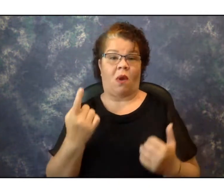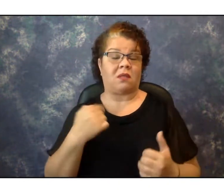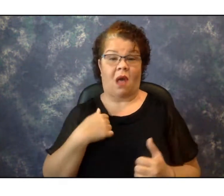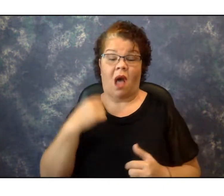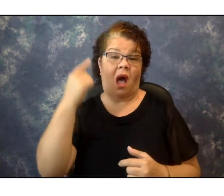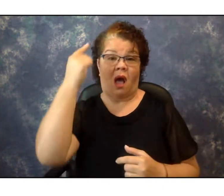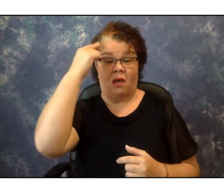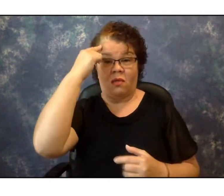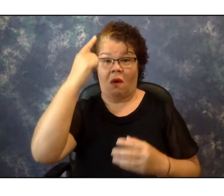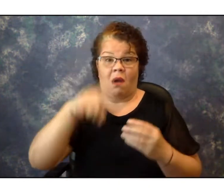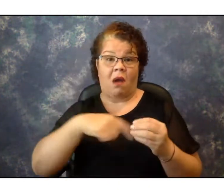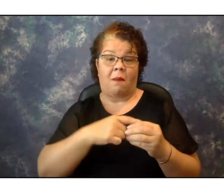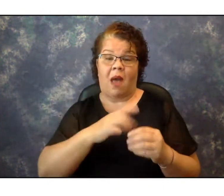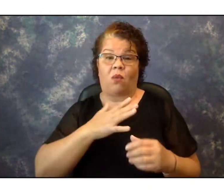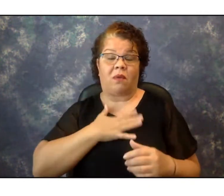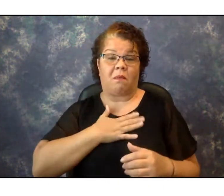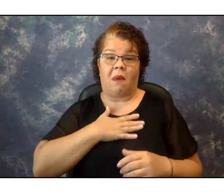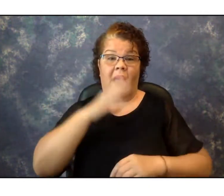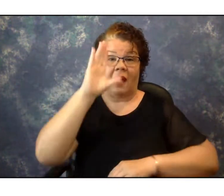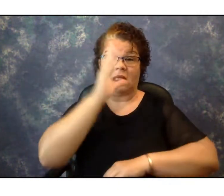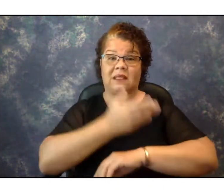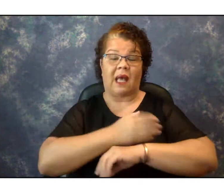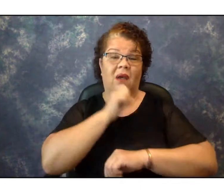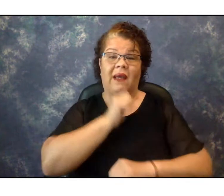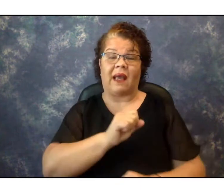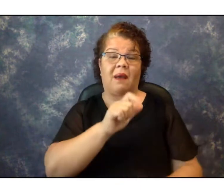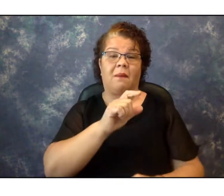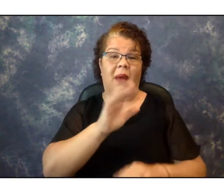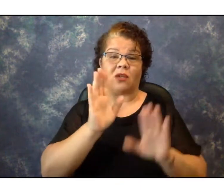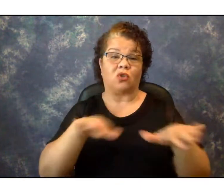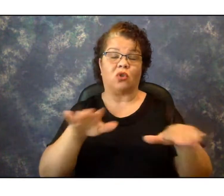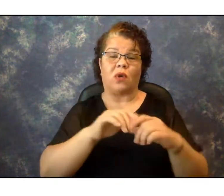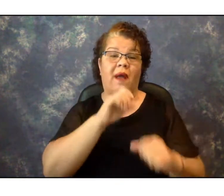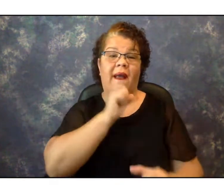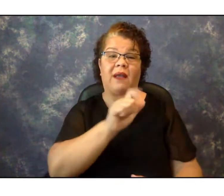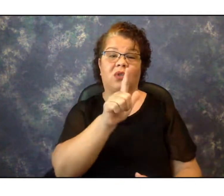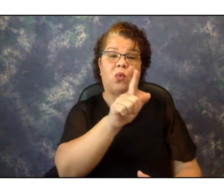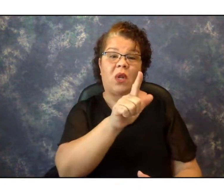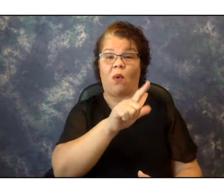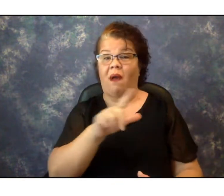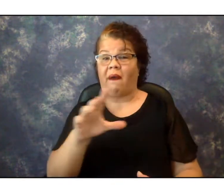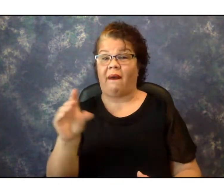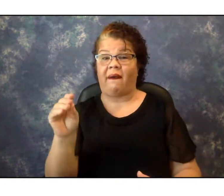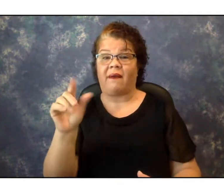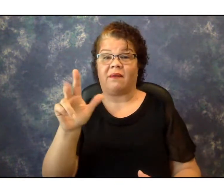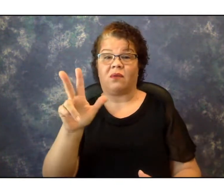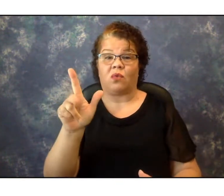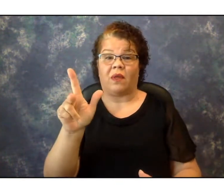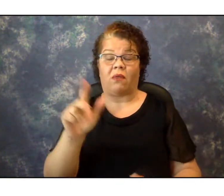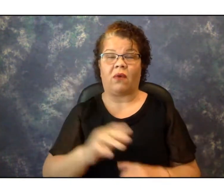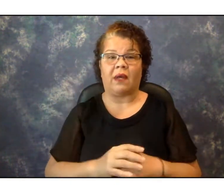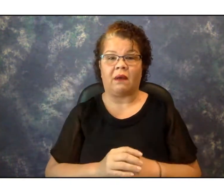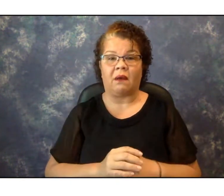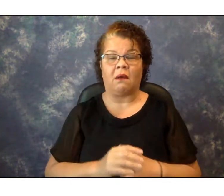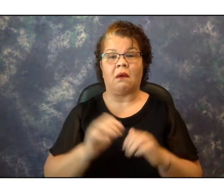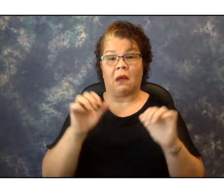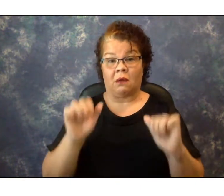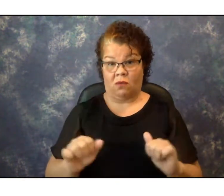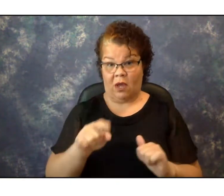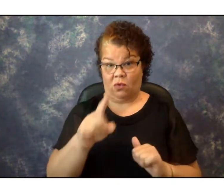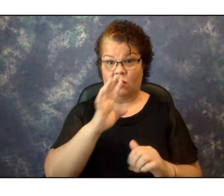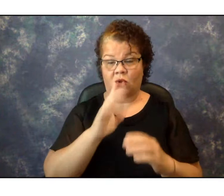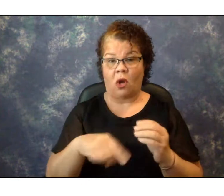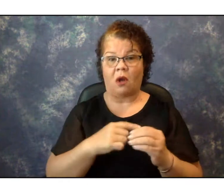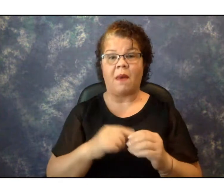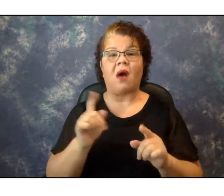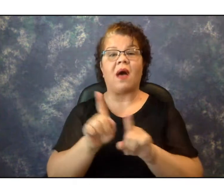my 21 and 23-year-old. Can you talk about, as Gwendolyn Brooks would say, what